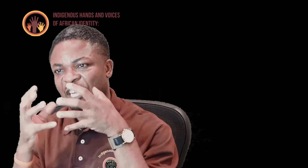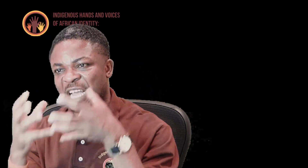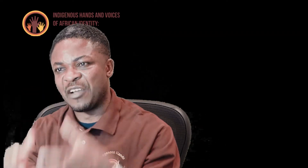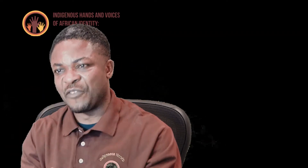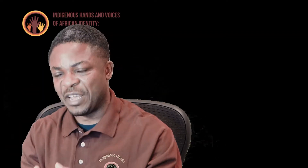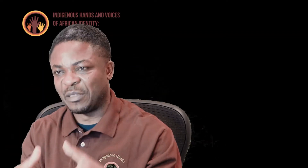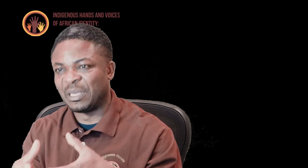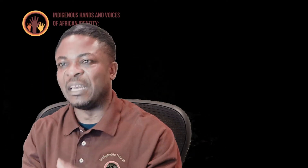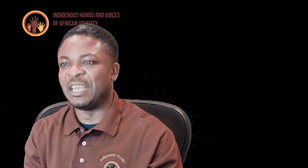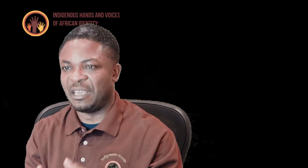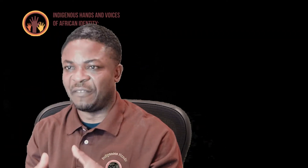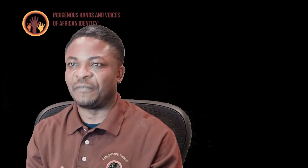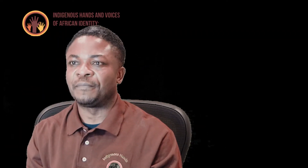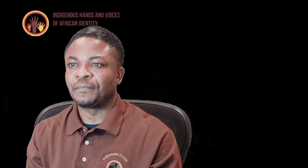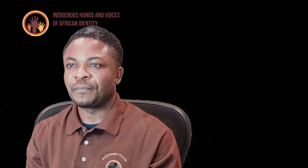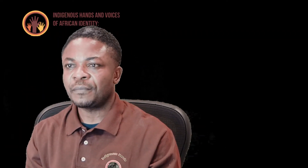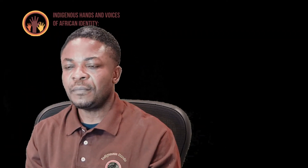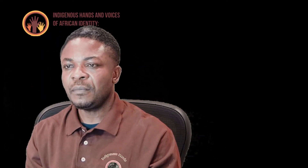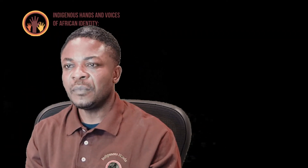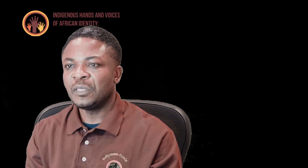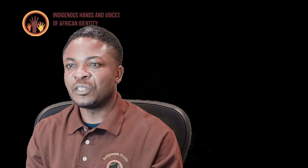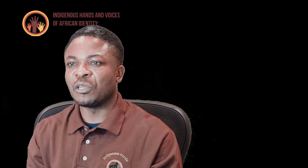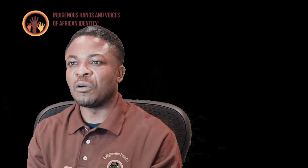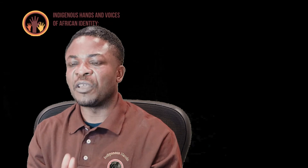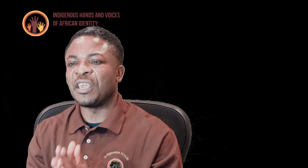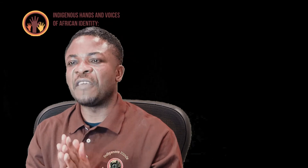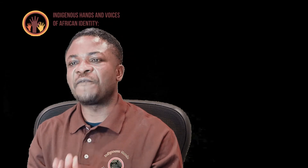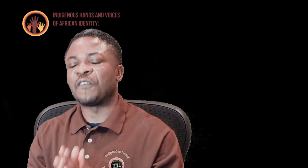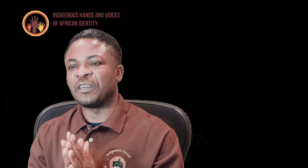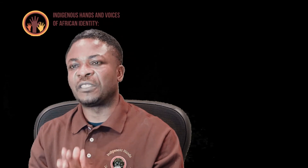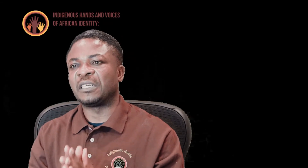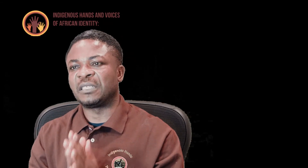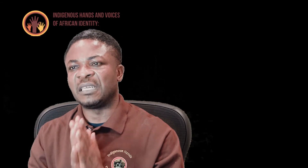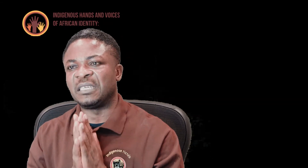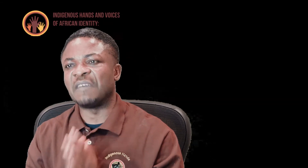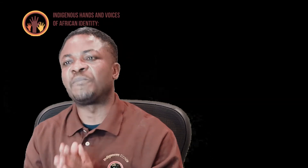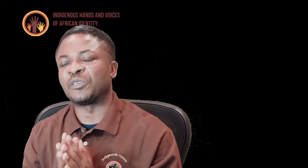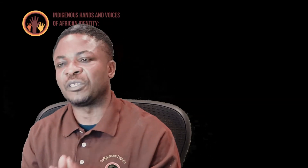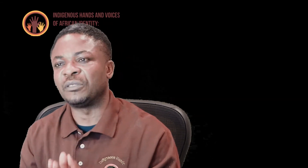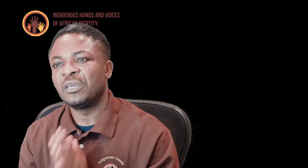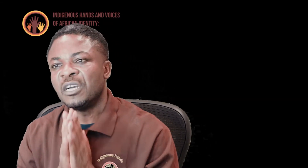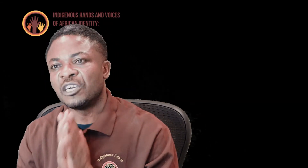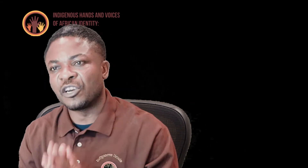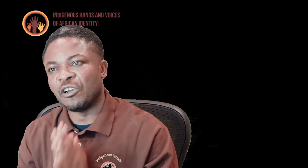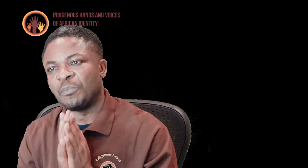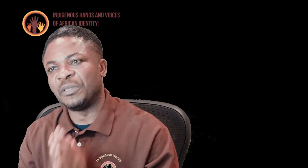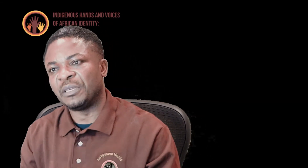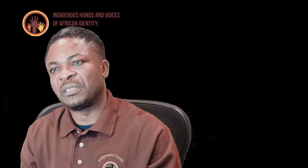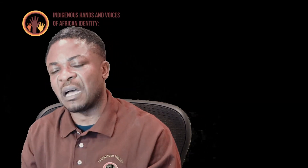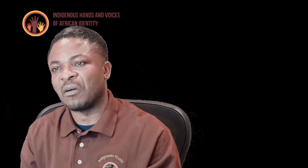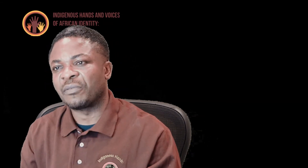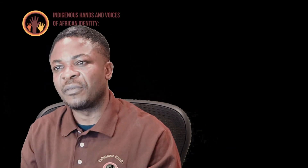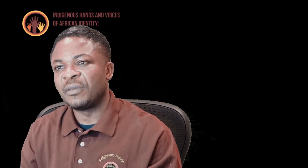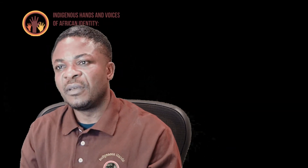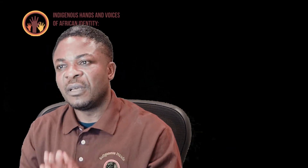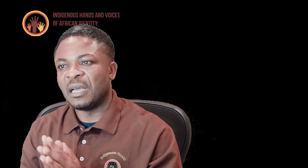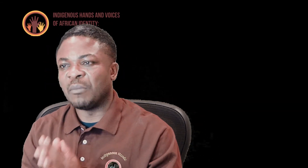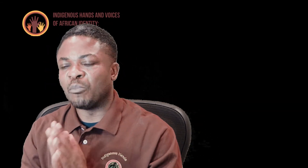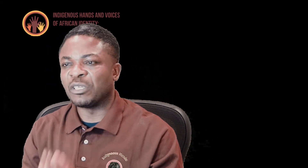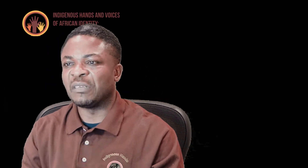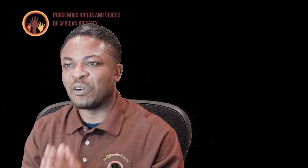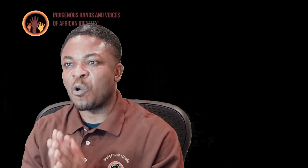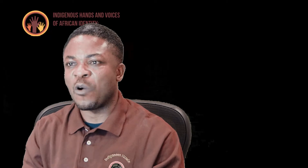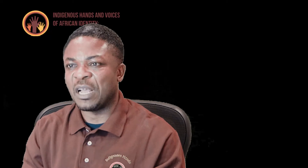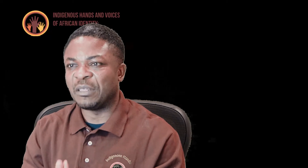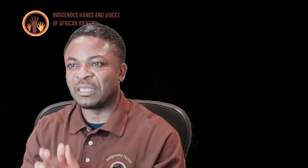which area they live. So if, for instance, a deaf person grew up in the South and